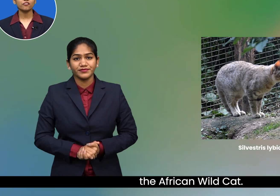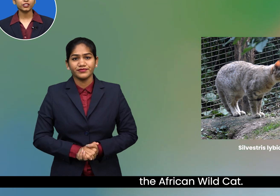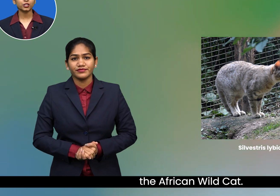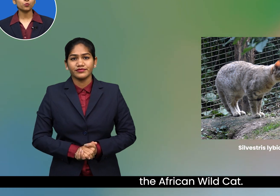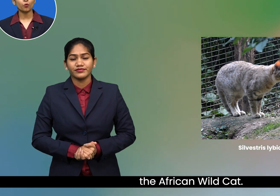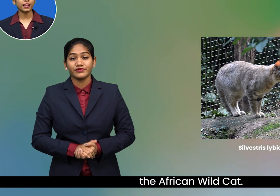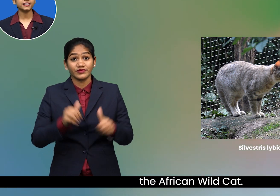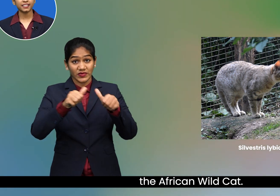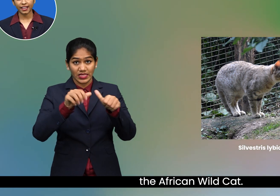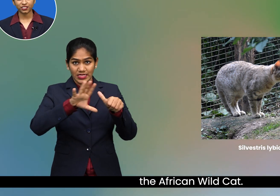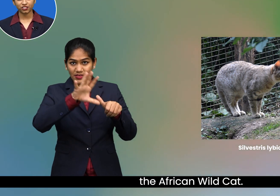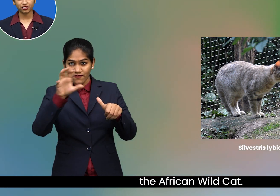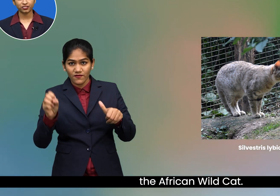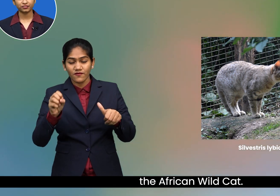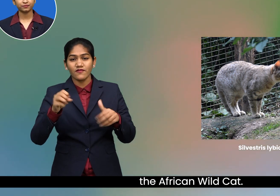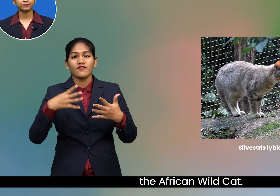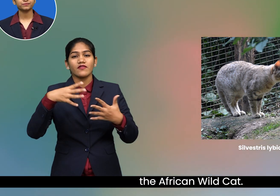the African wild cat.